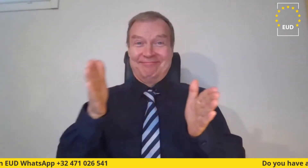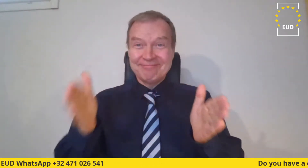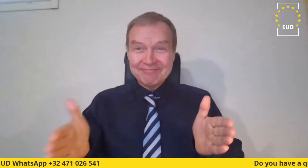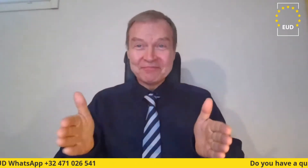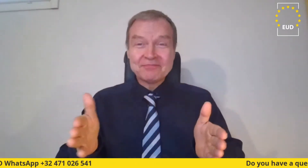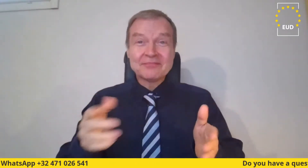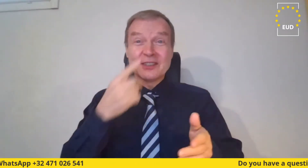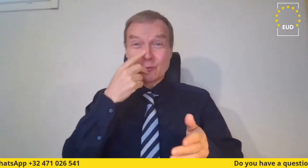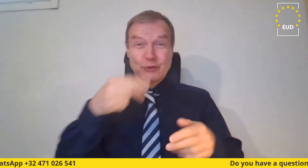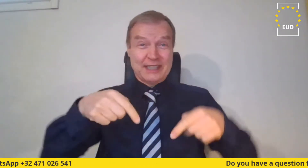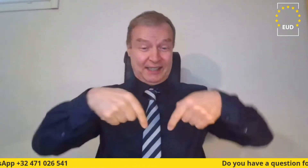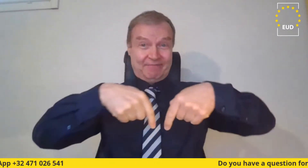session.